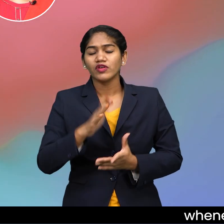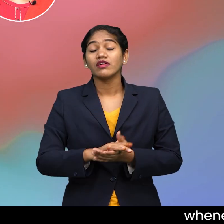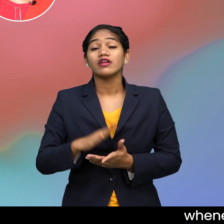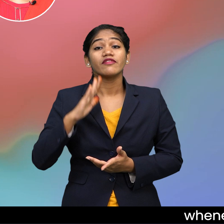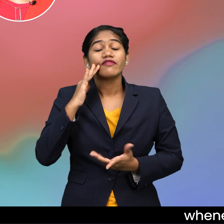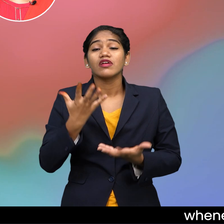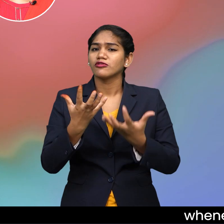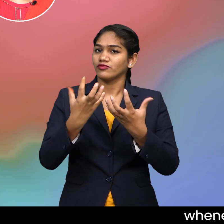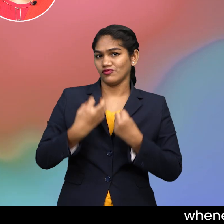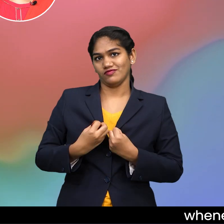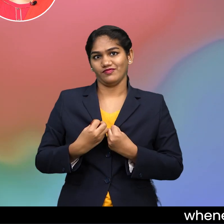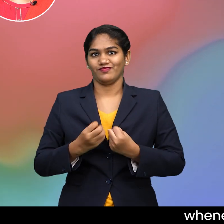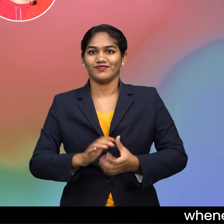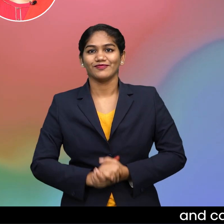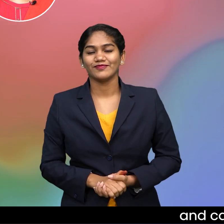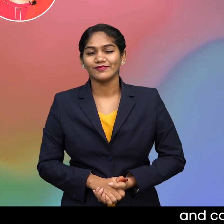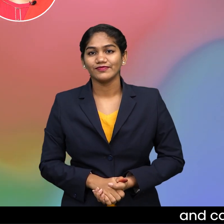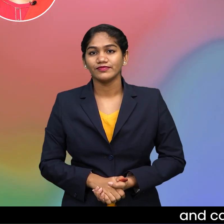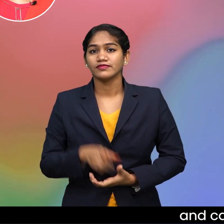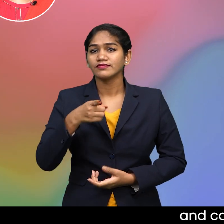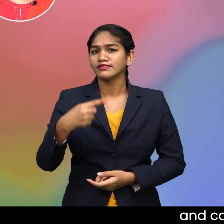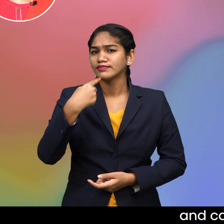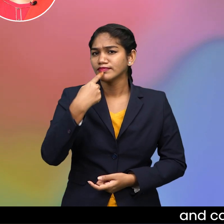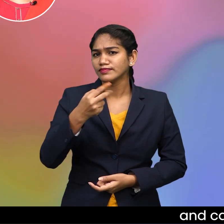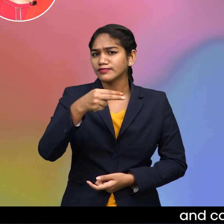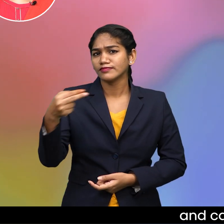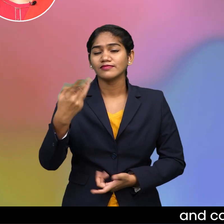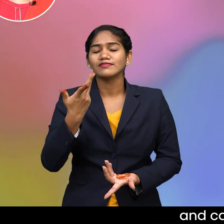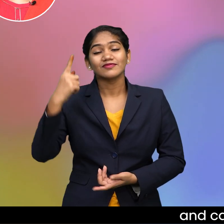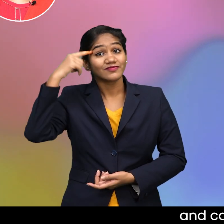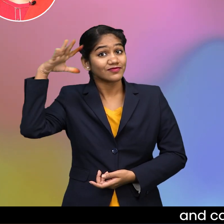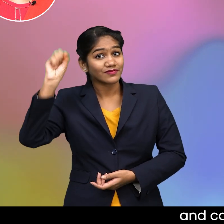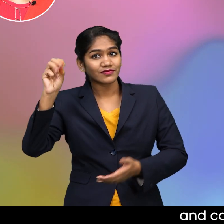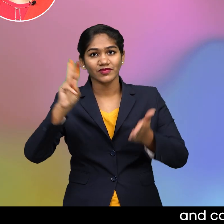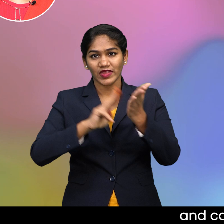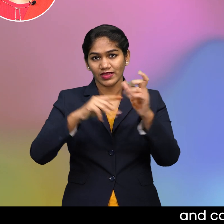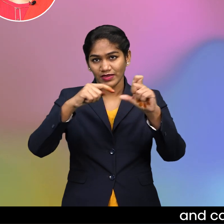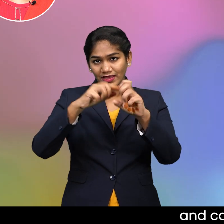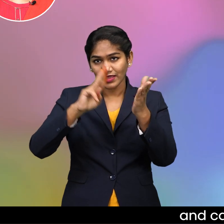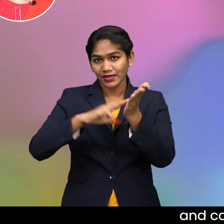whenever required and called memory.